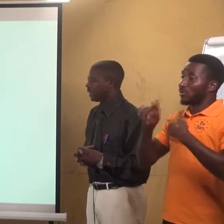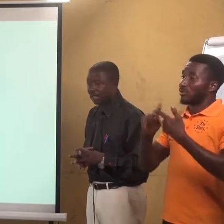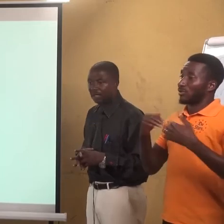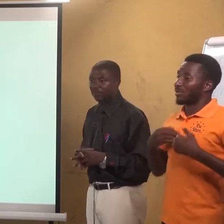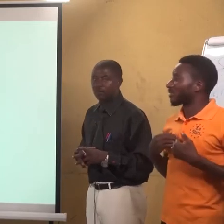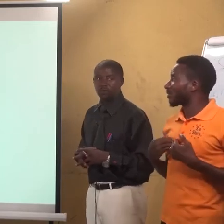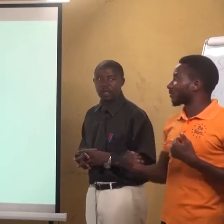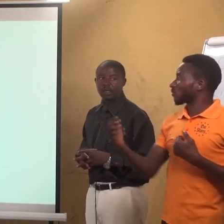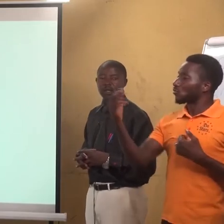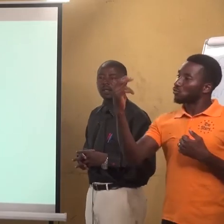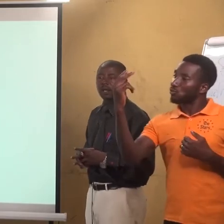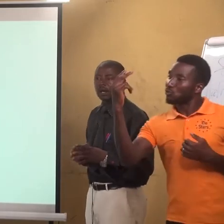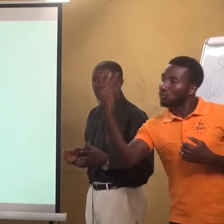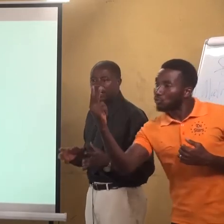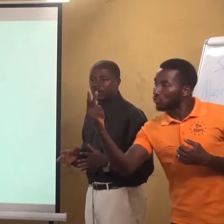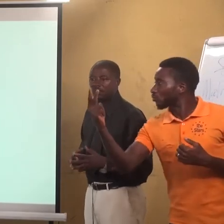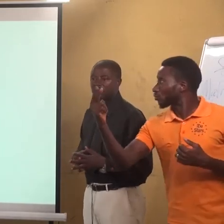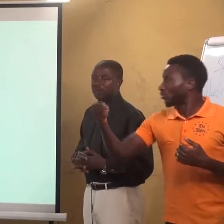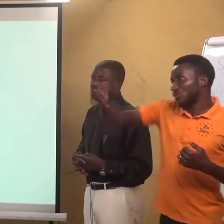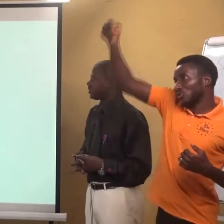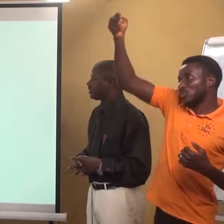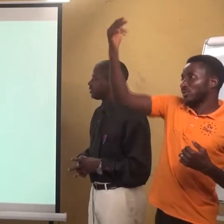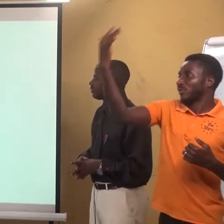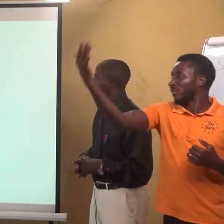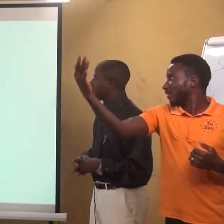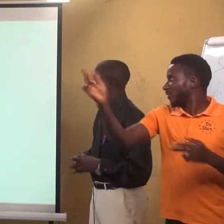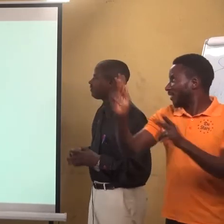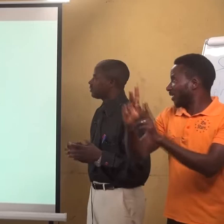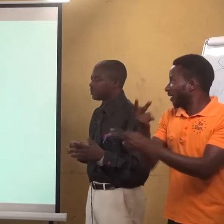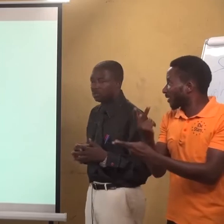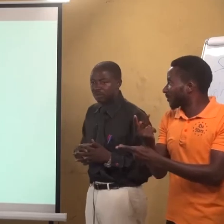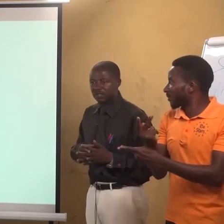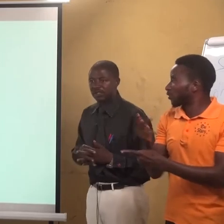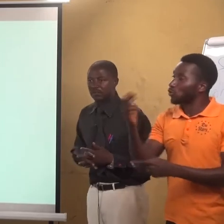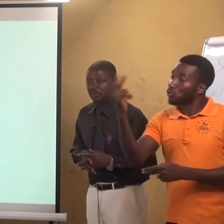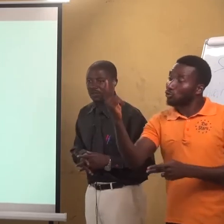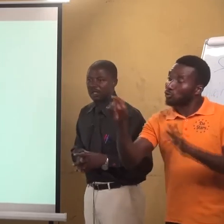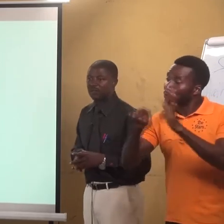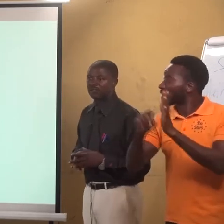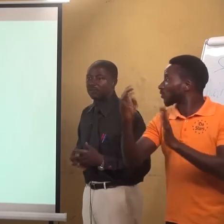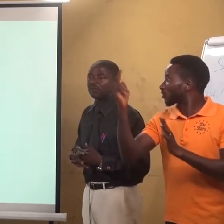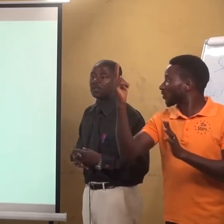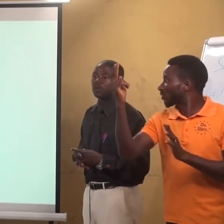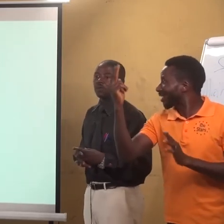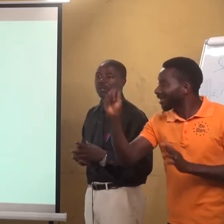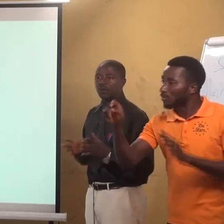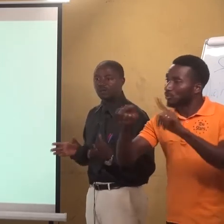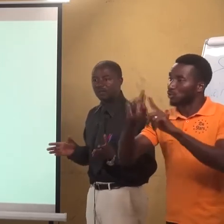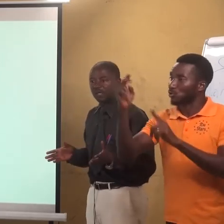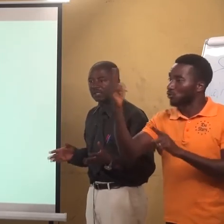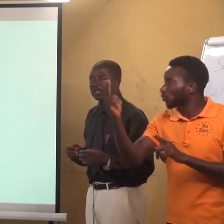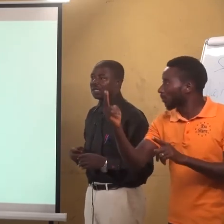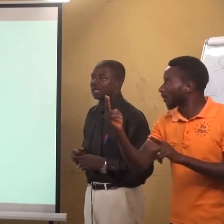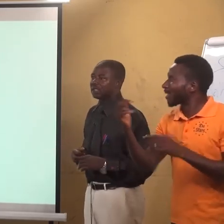minus n plus 1. Applying the laws of indices, when you have 2 bases multiply themselves, you pick one